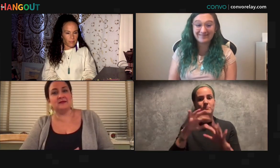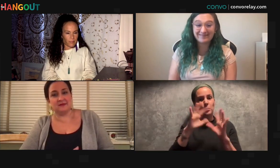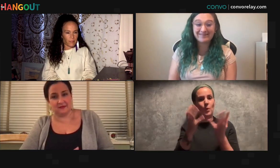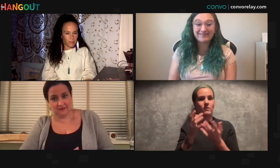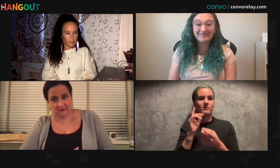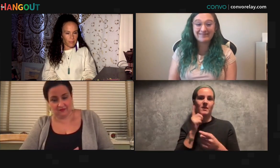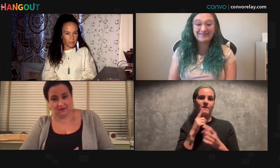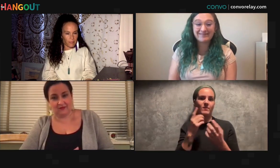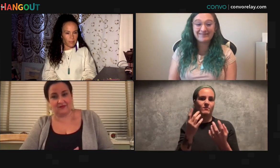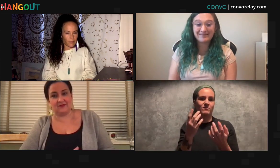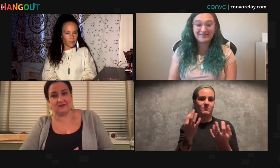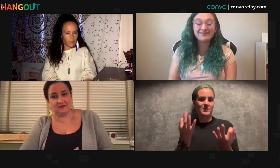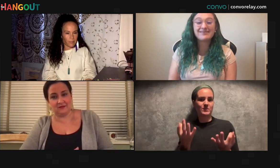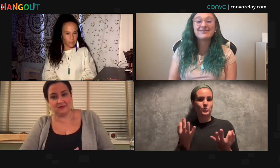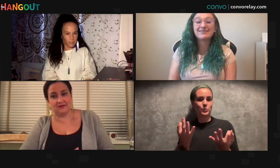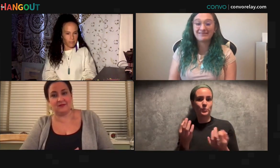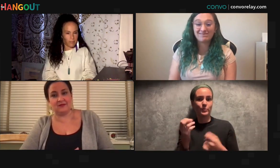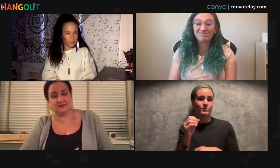have developed a